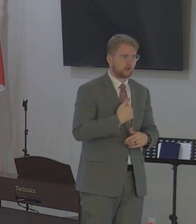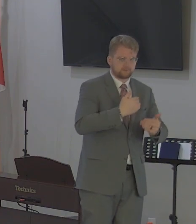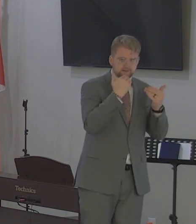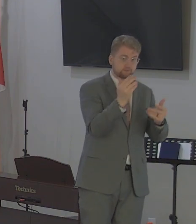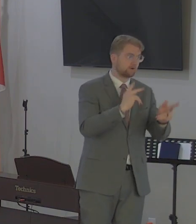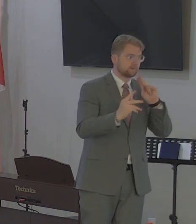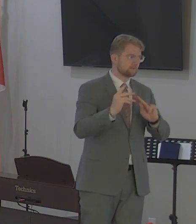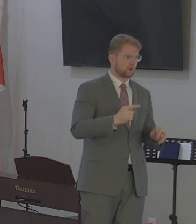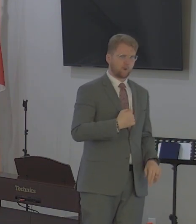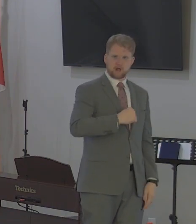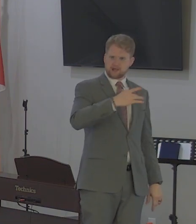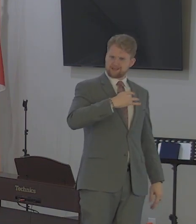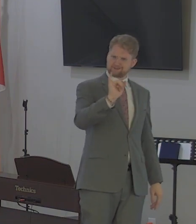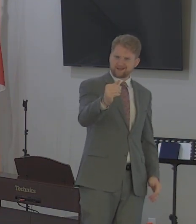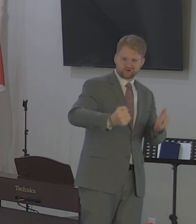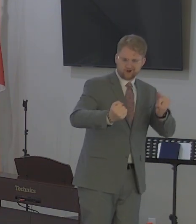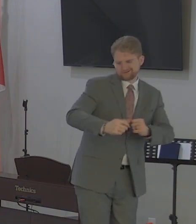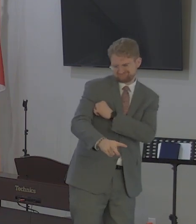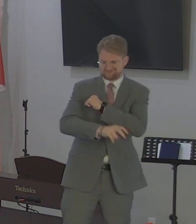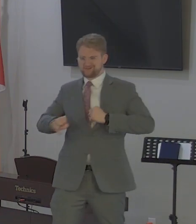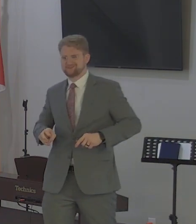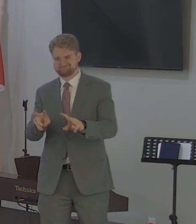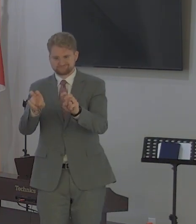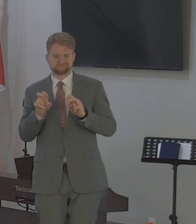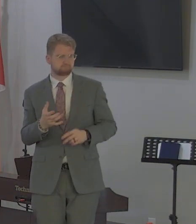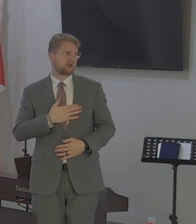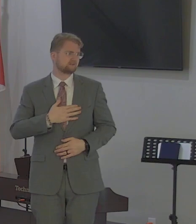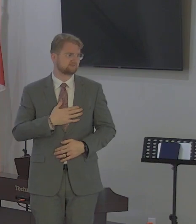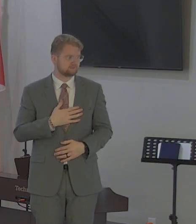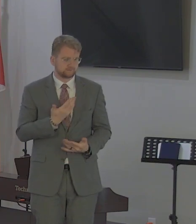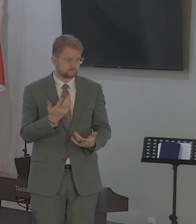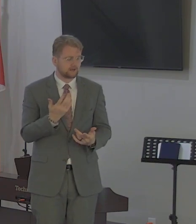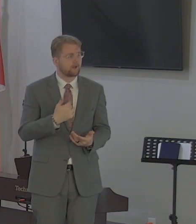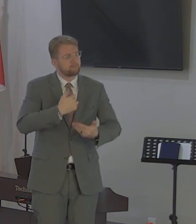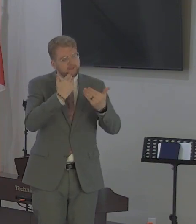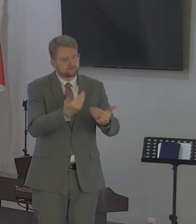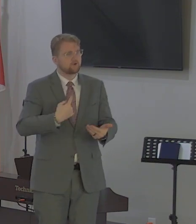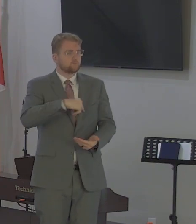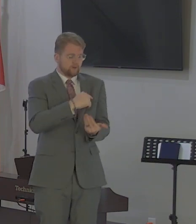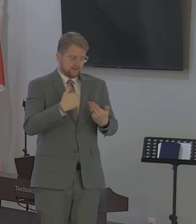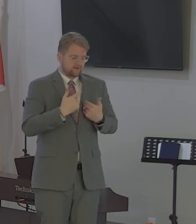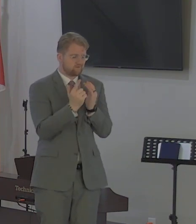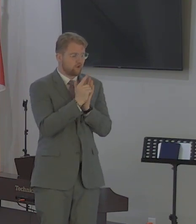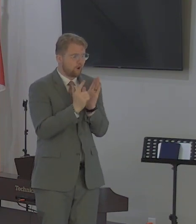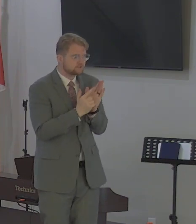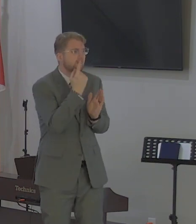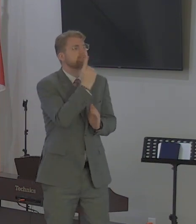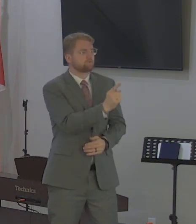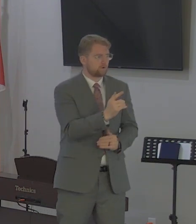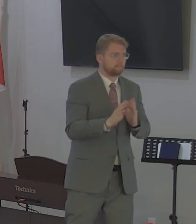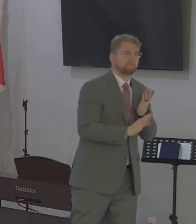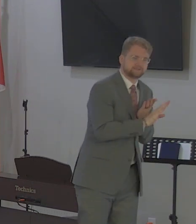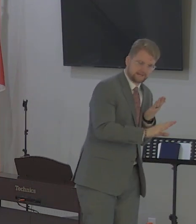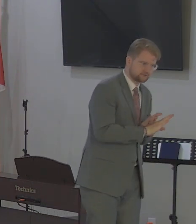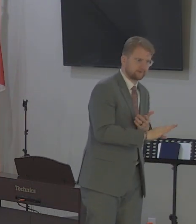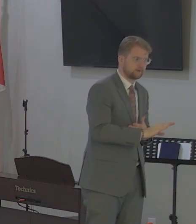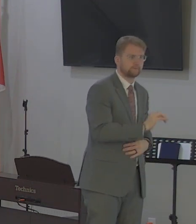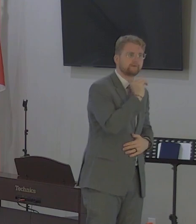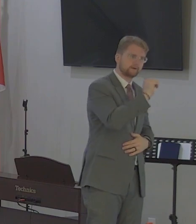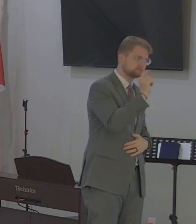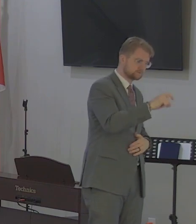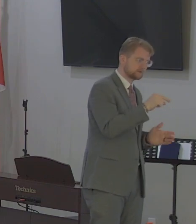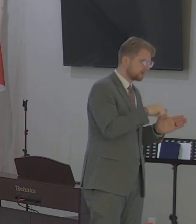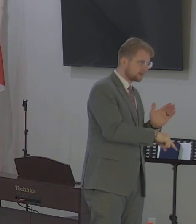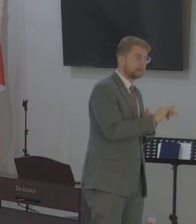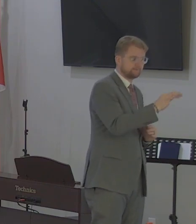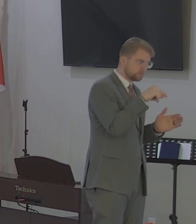house, just can't come and take that. What I'm trying to say is I'm grateful for some laws and rules and regulations that are established. Can I